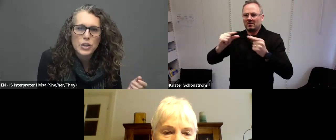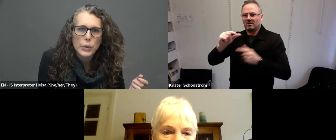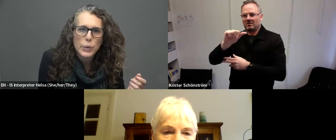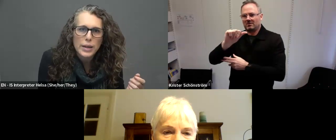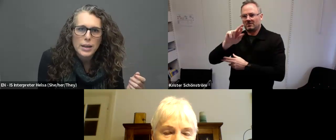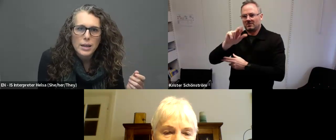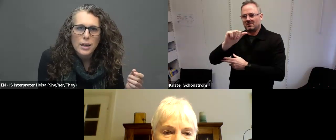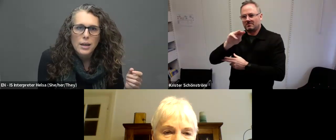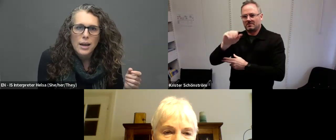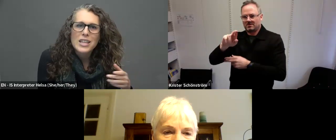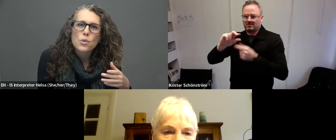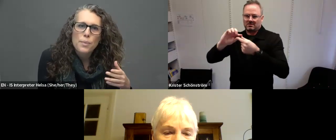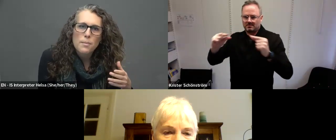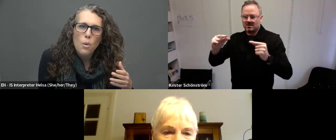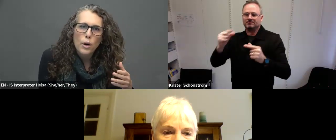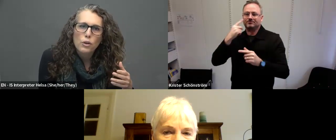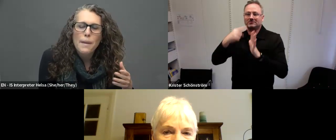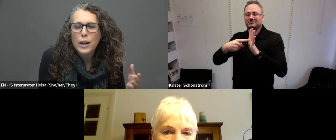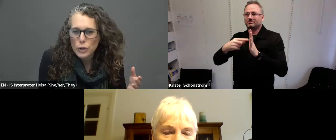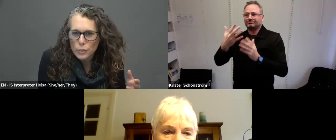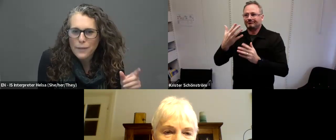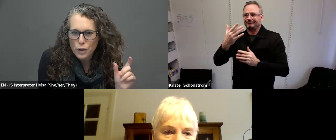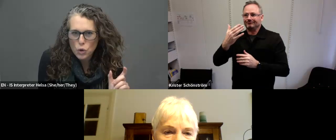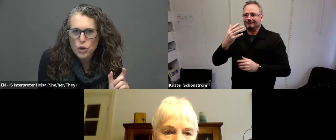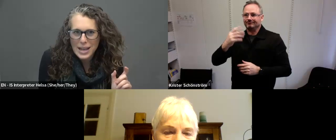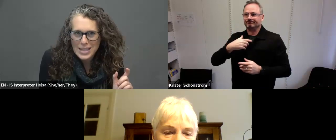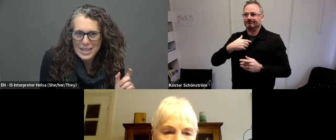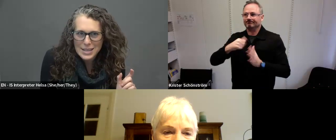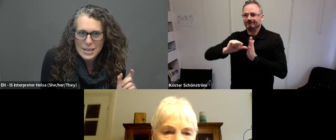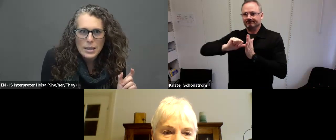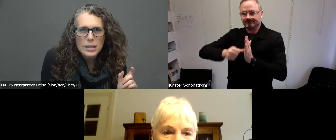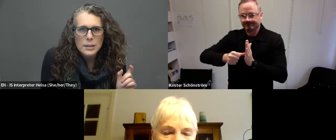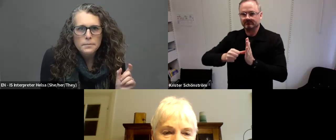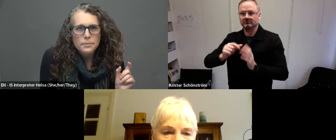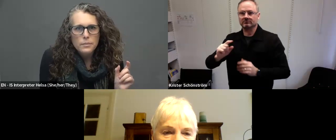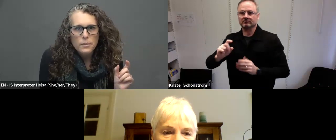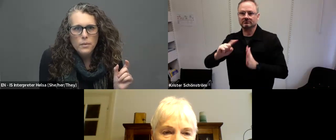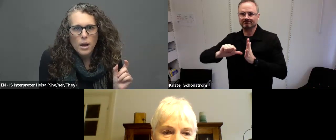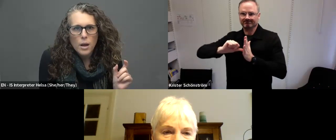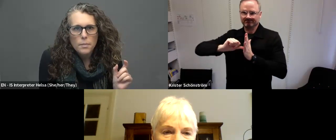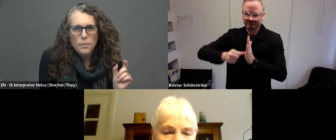related to, and these would be more grammatical, right, for the shorter sentences.